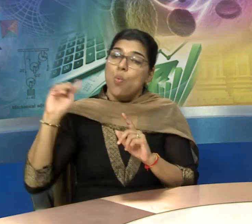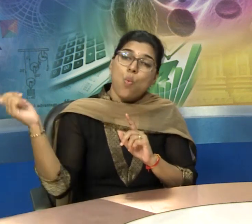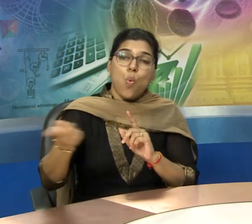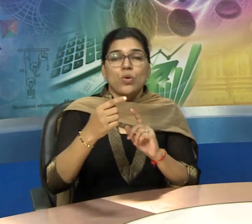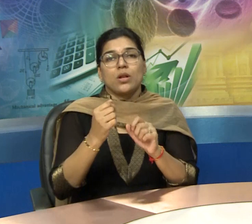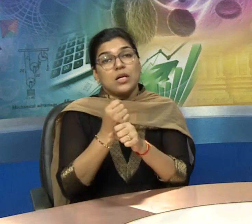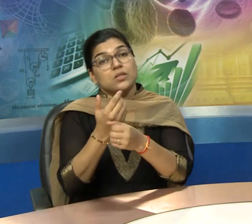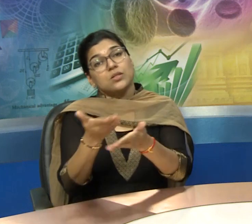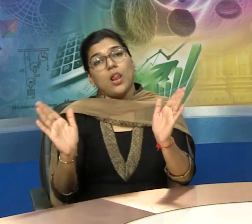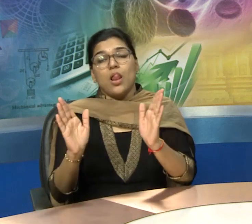public,